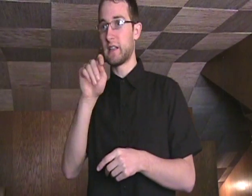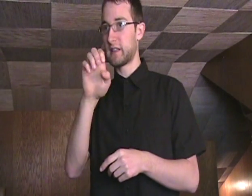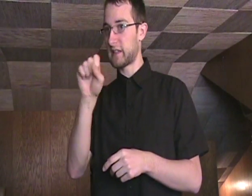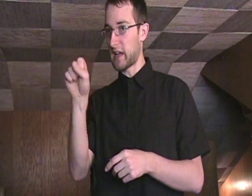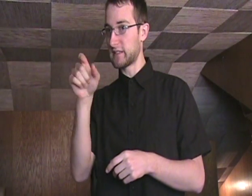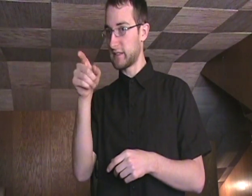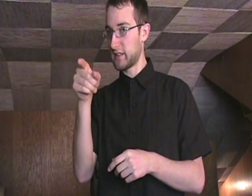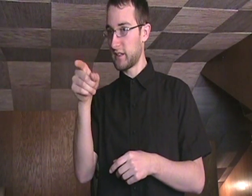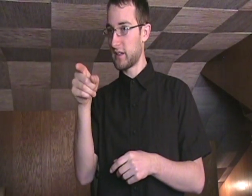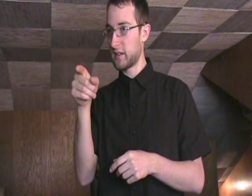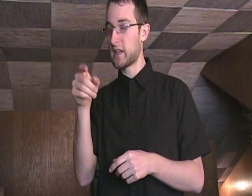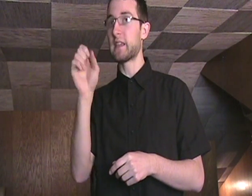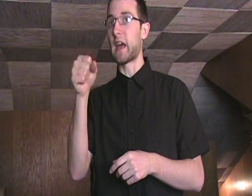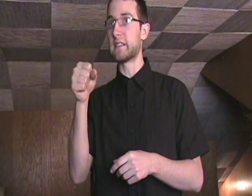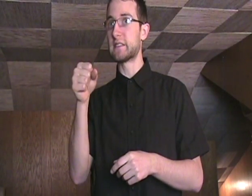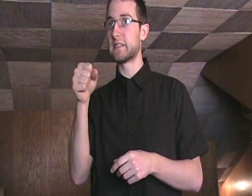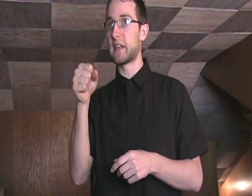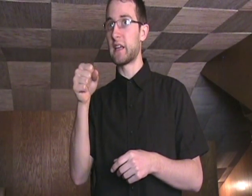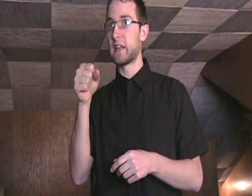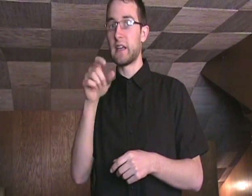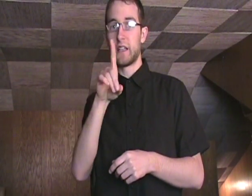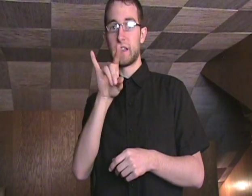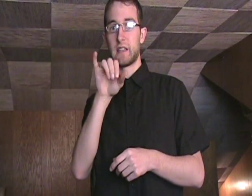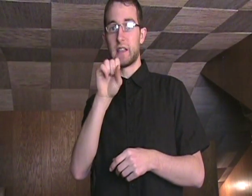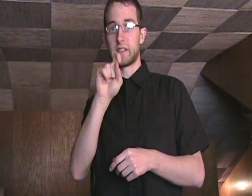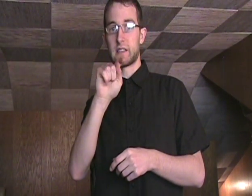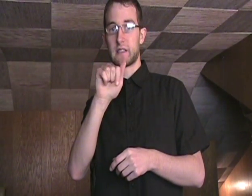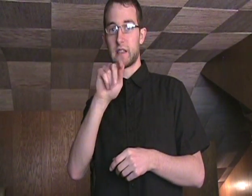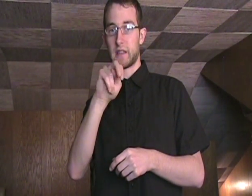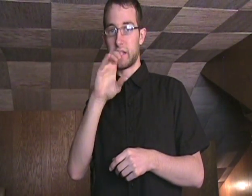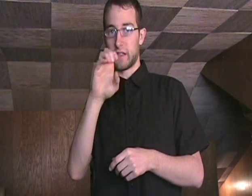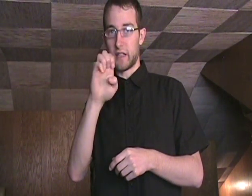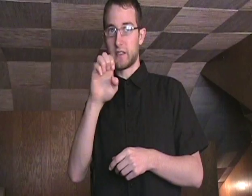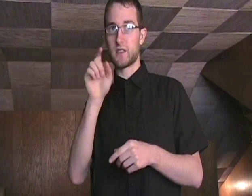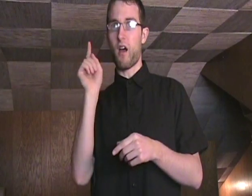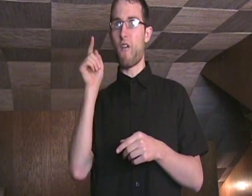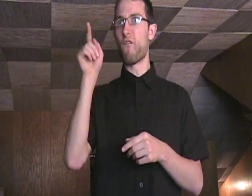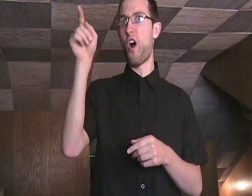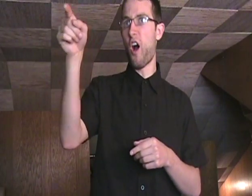All right, distance. But they were a long ways away from where they were fighting.